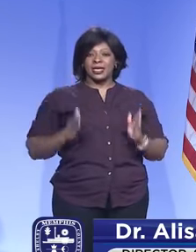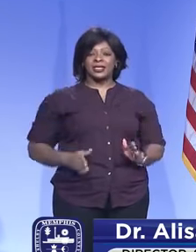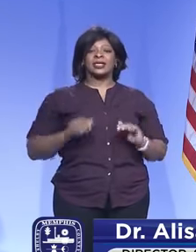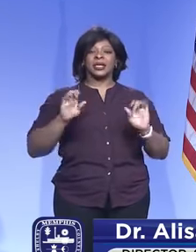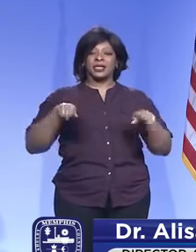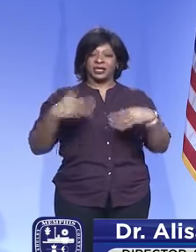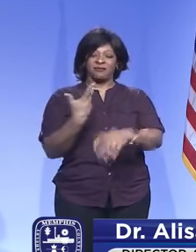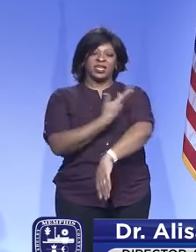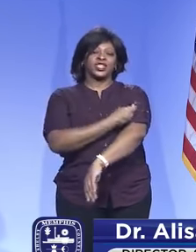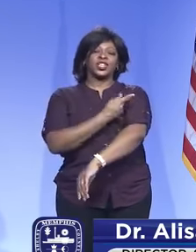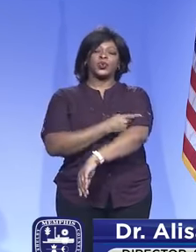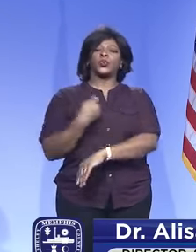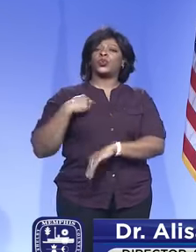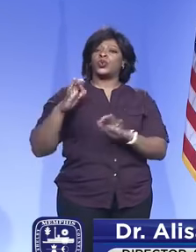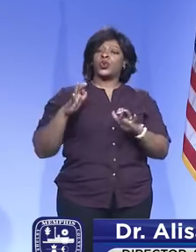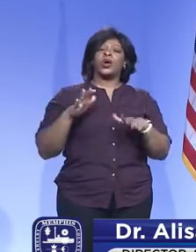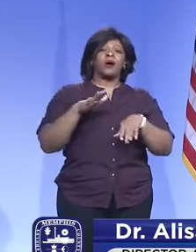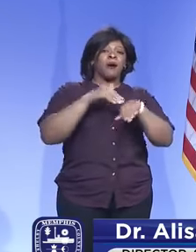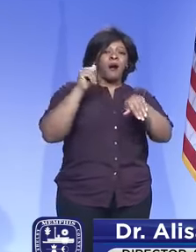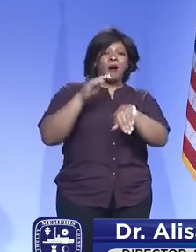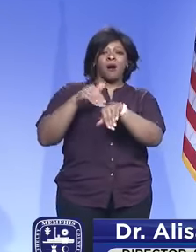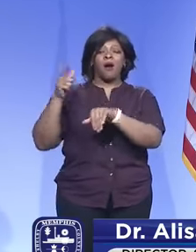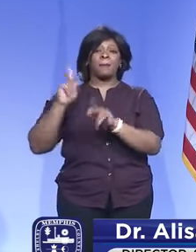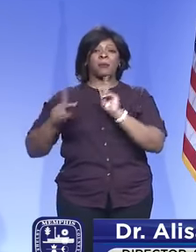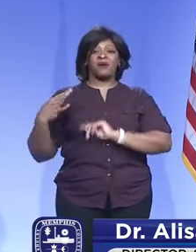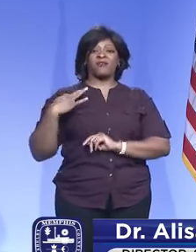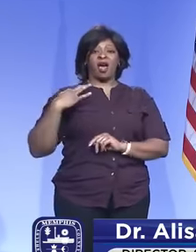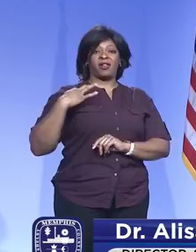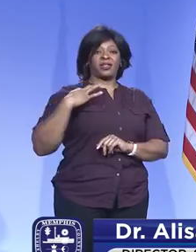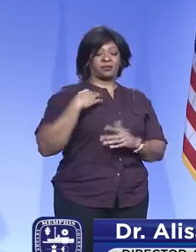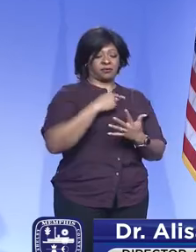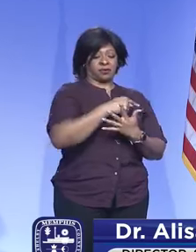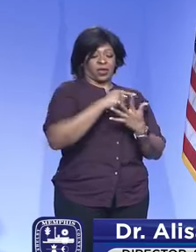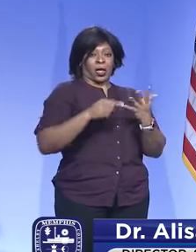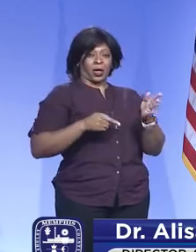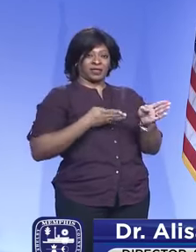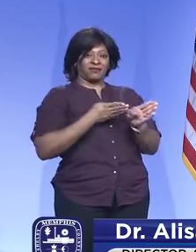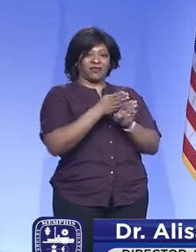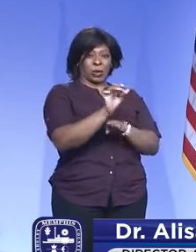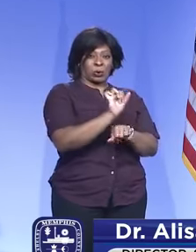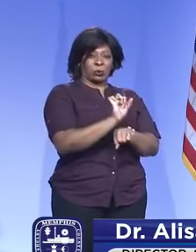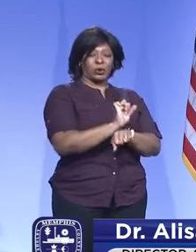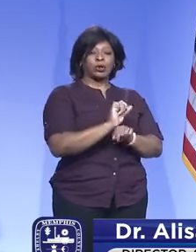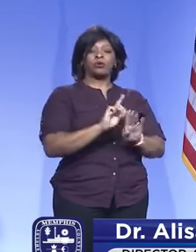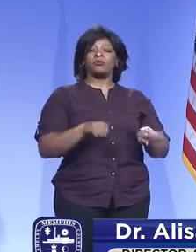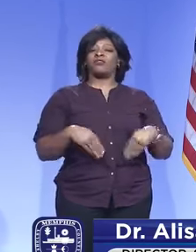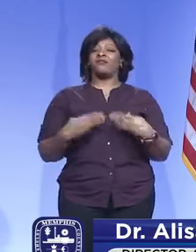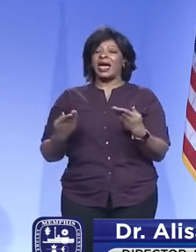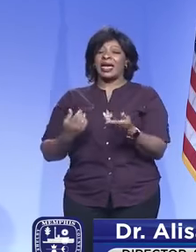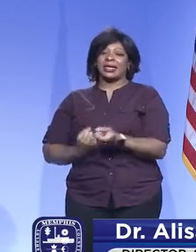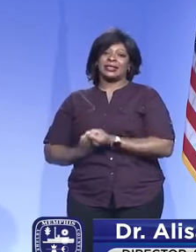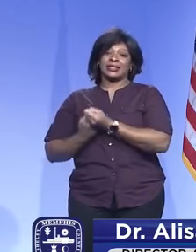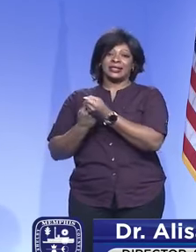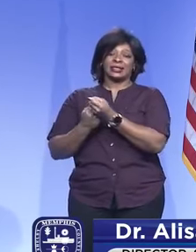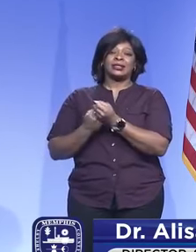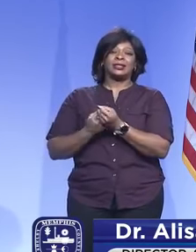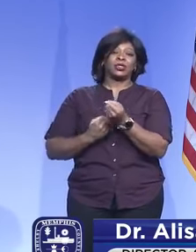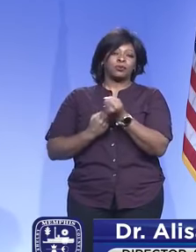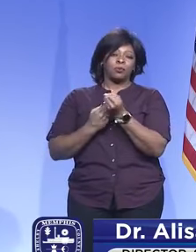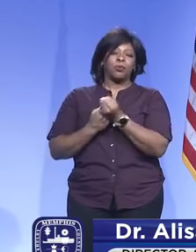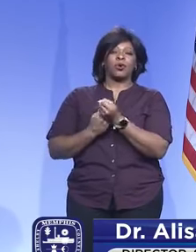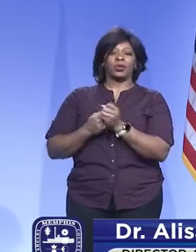So we're doing a call for volunteers from some of those areas to be able to provide us with assistance and